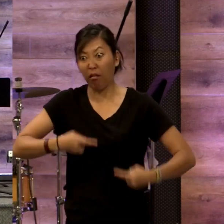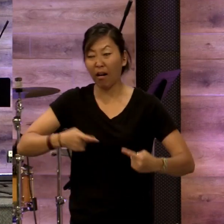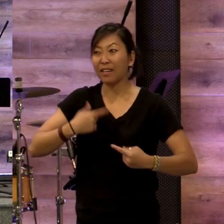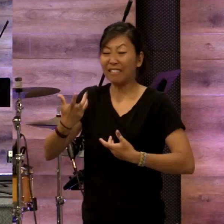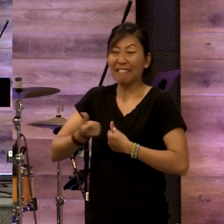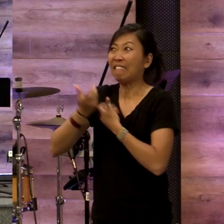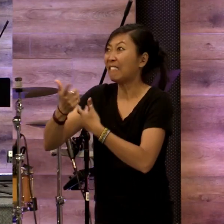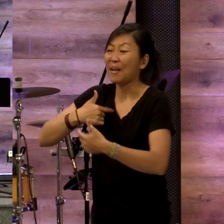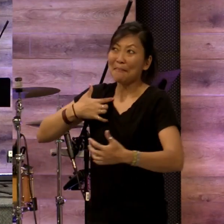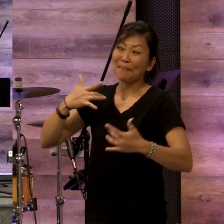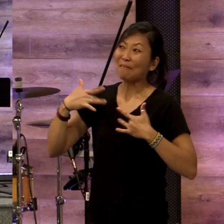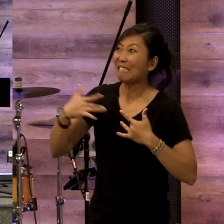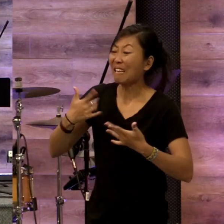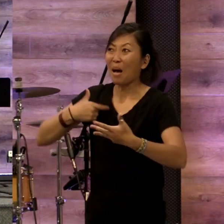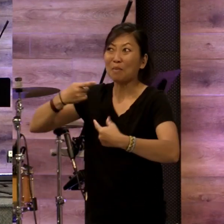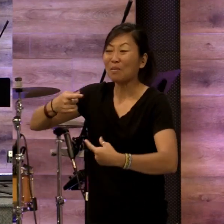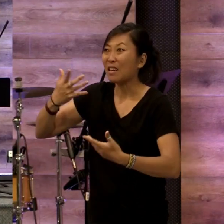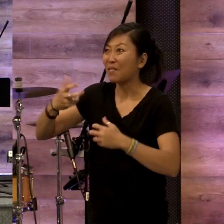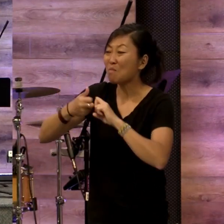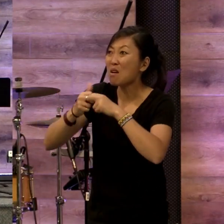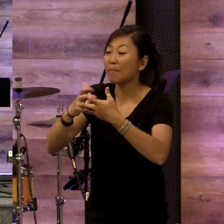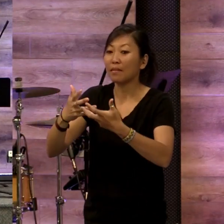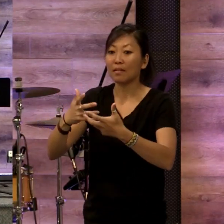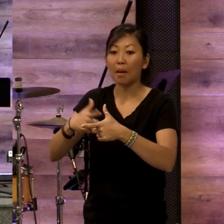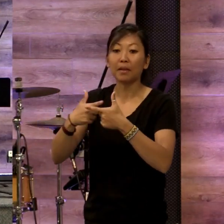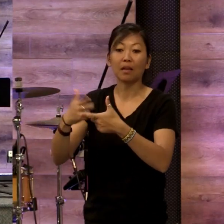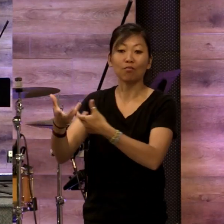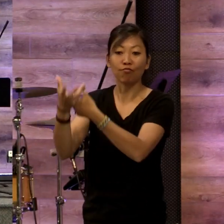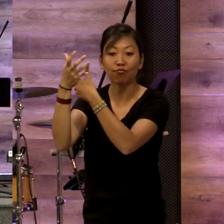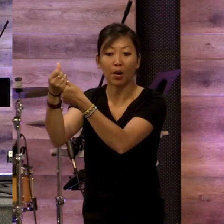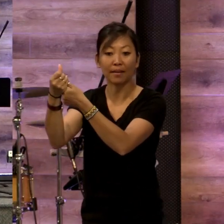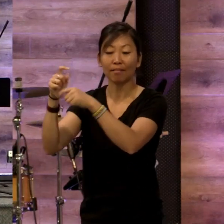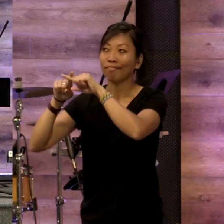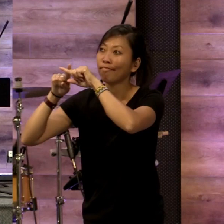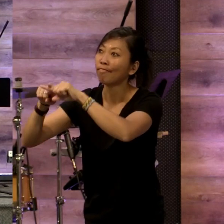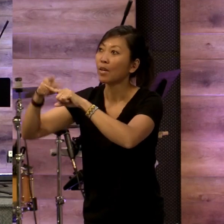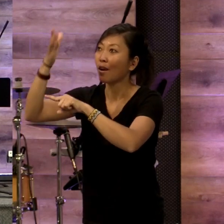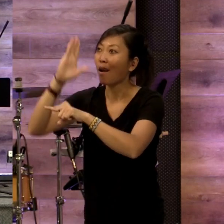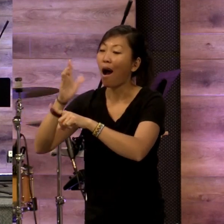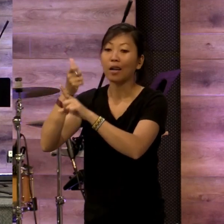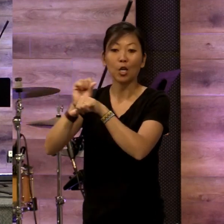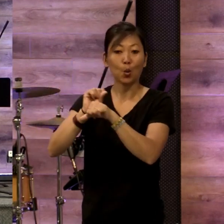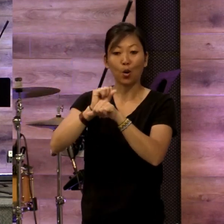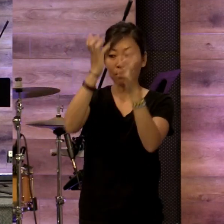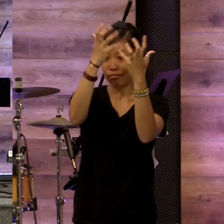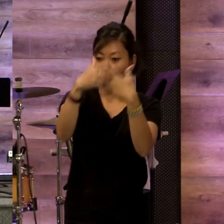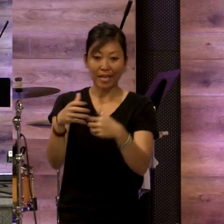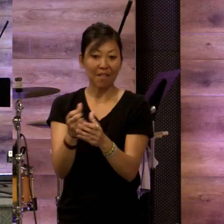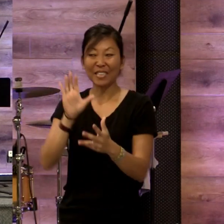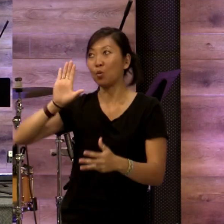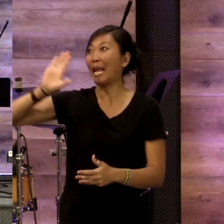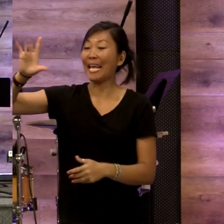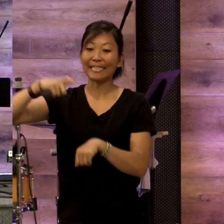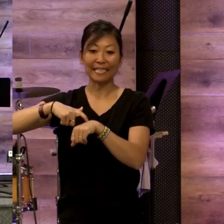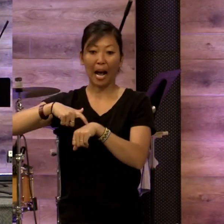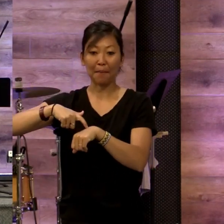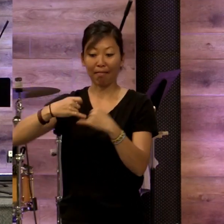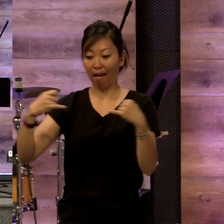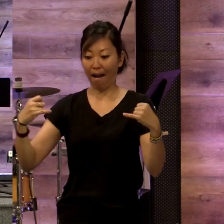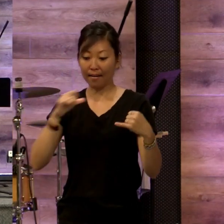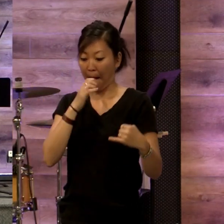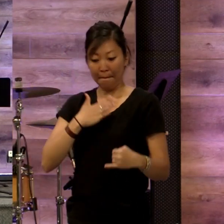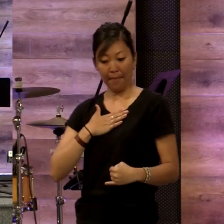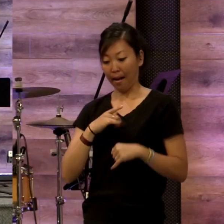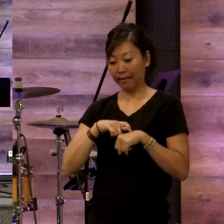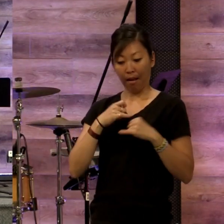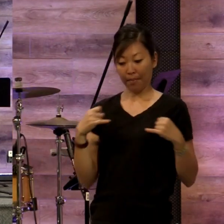Lord and finding rest in a God who works all things out according to his own timing. And so he calls